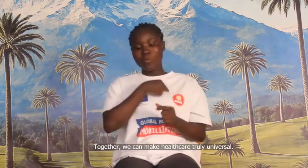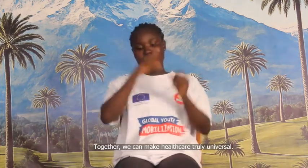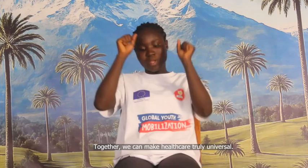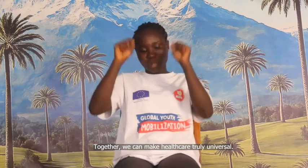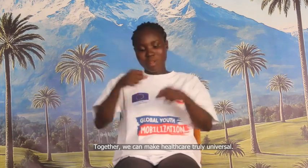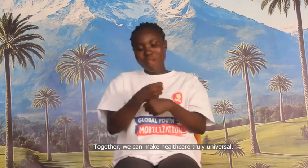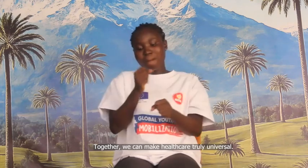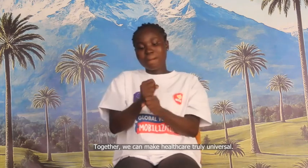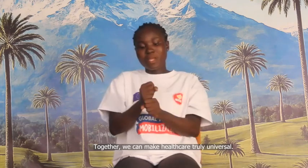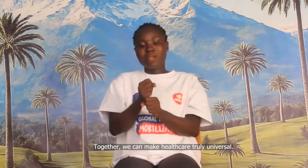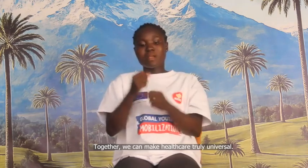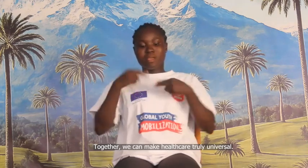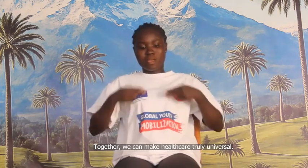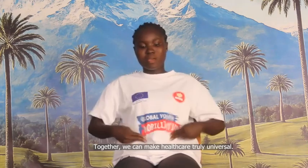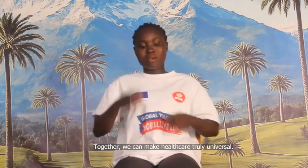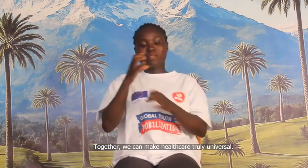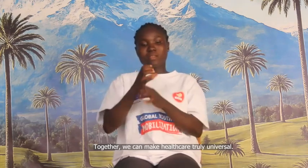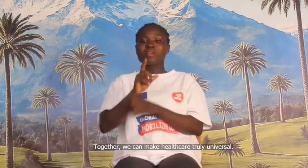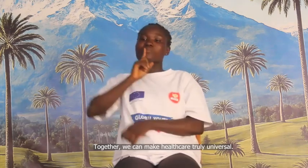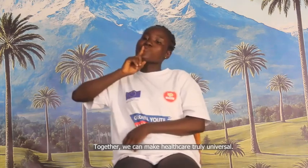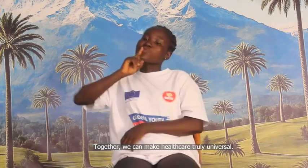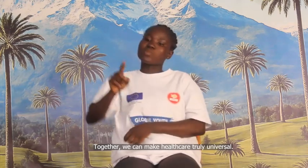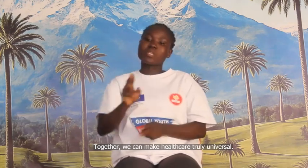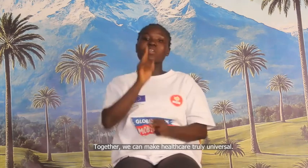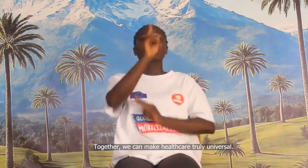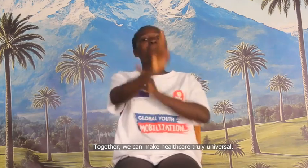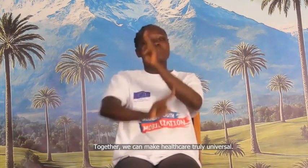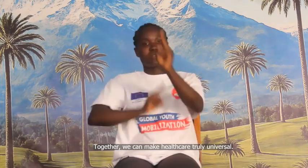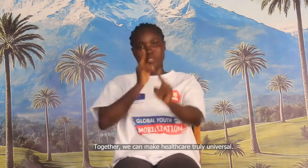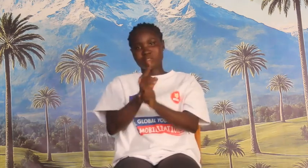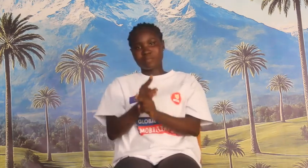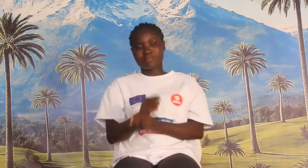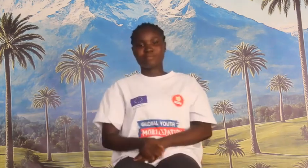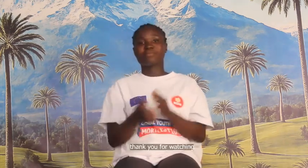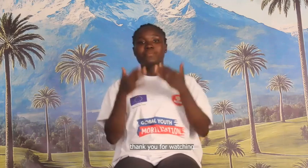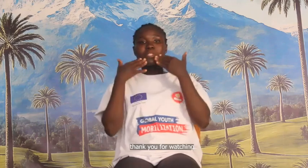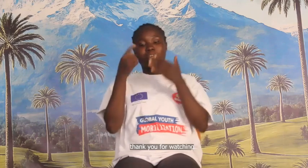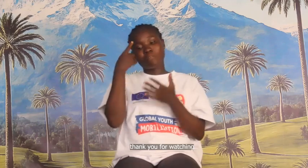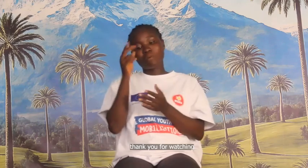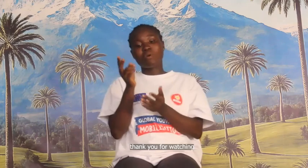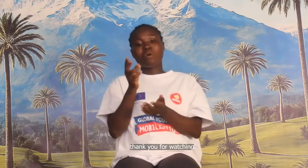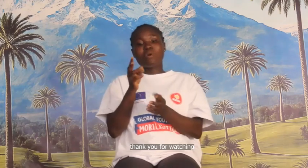Together, we can make healthcare truly universal. Thank you for